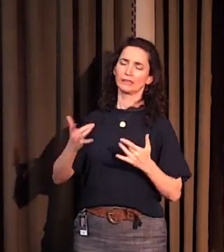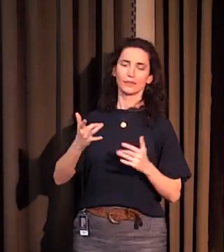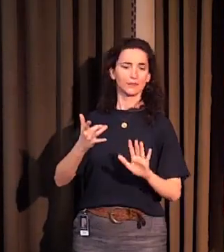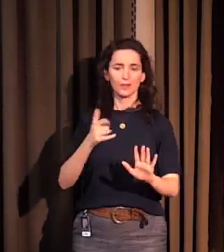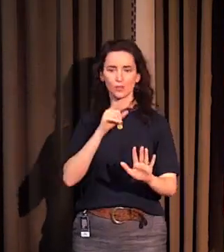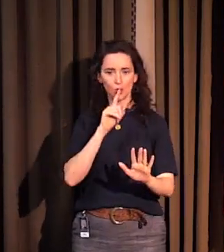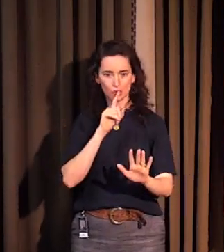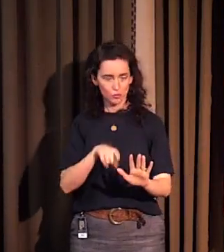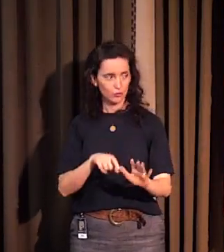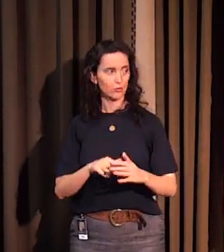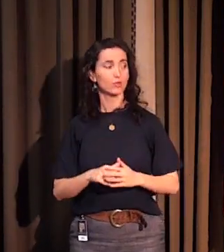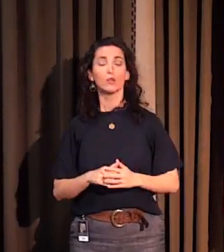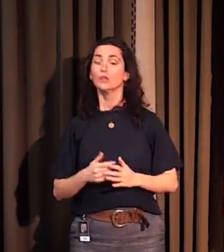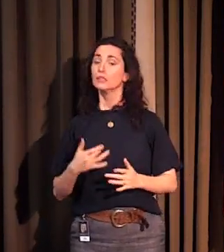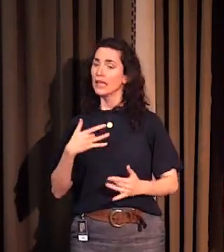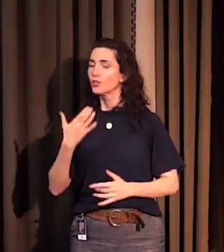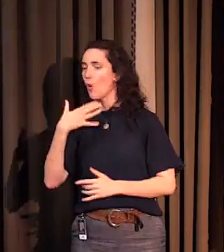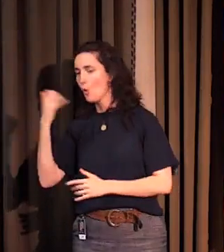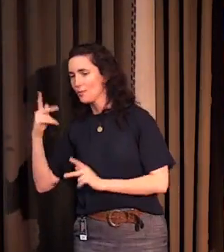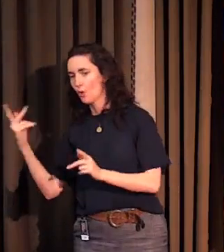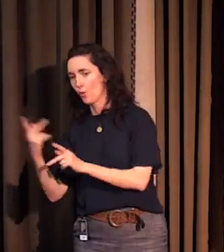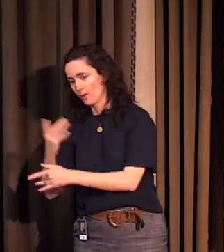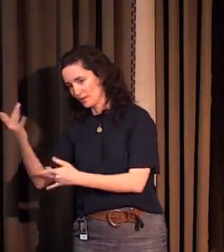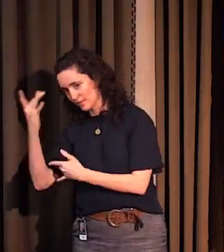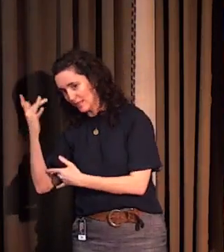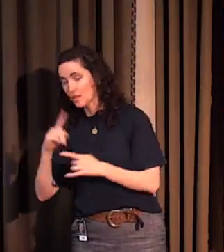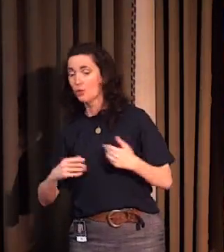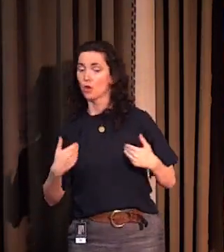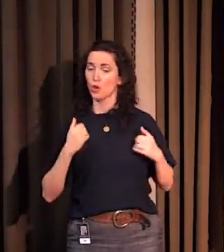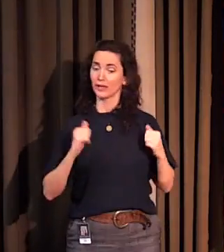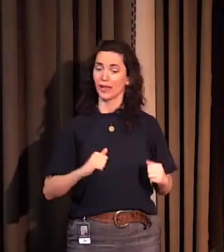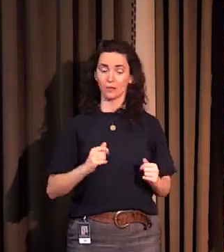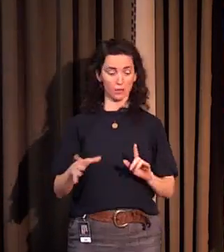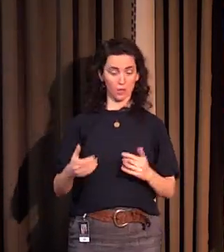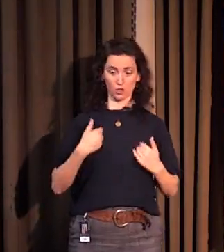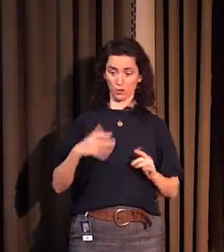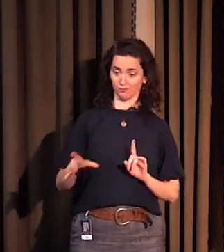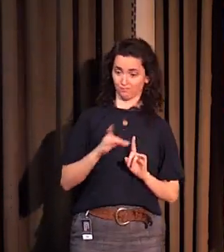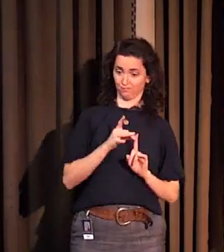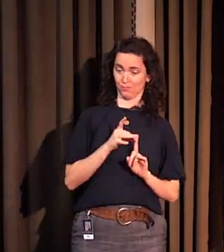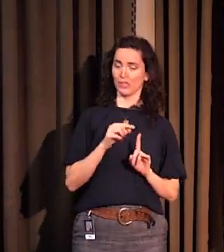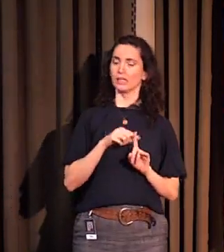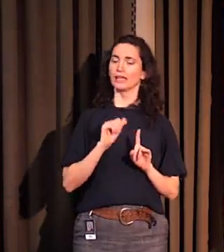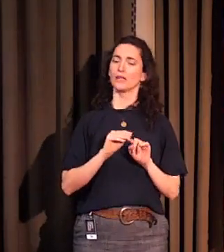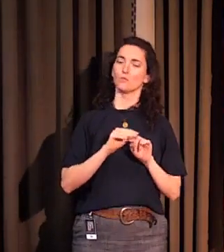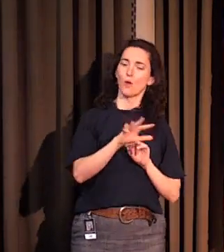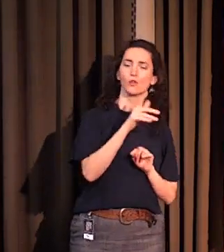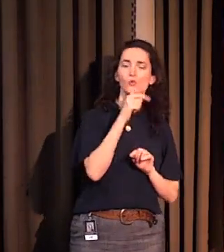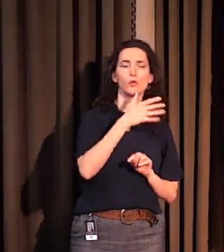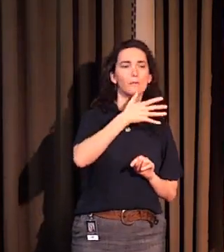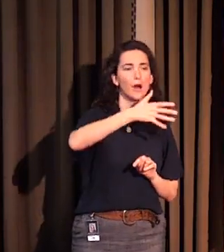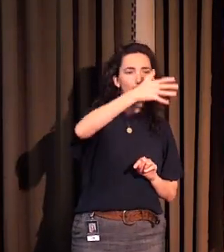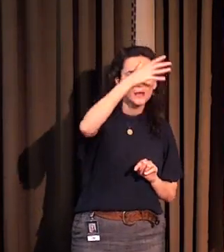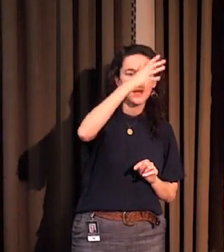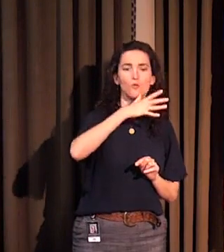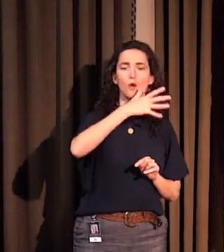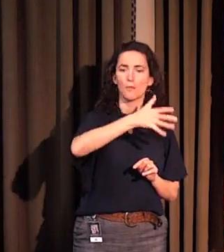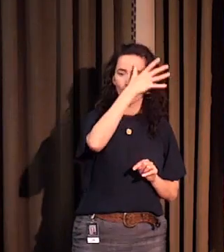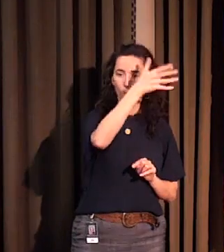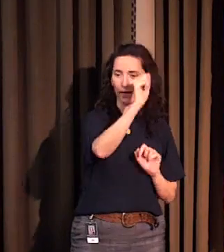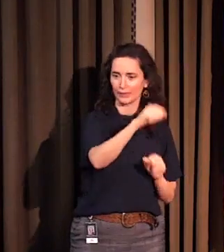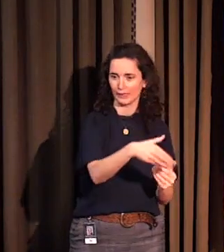don't get as sick as older people, but they certainly can, and they certainly can spread it to other people, namely their parents and grandparents. So we do need to be careful about